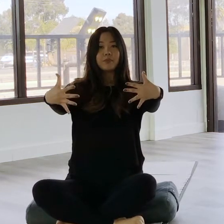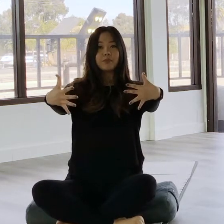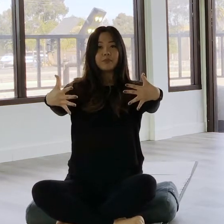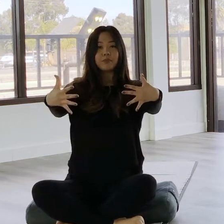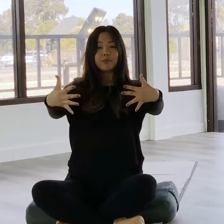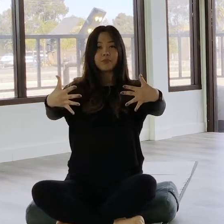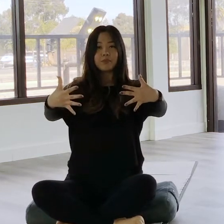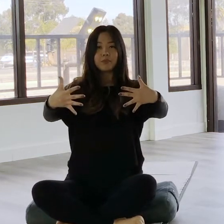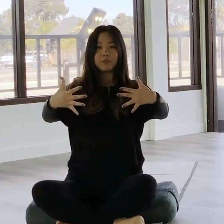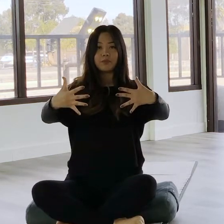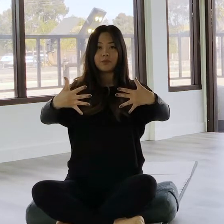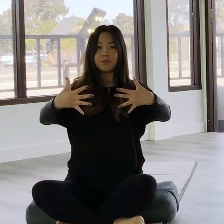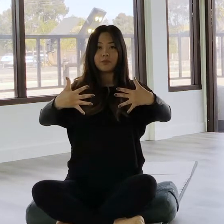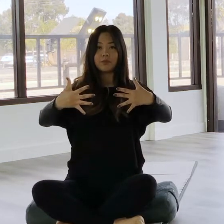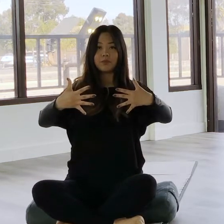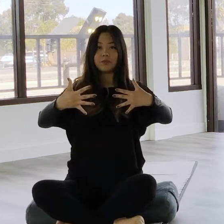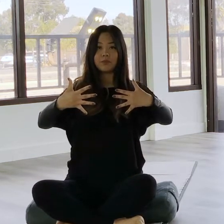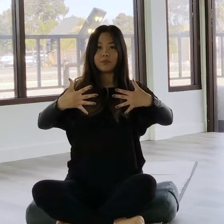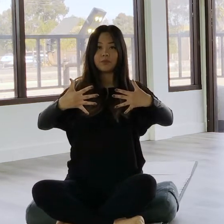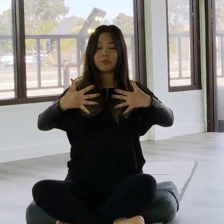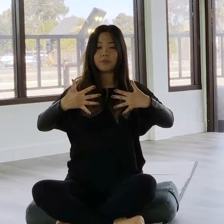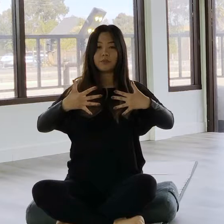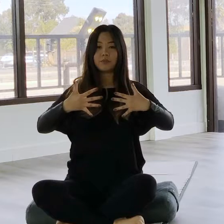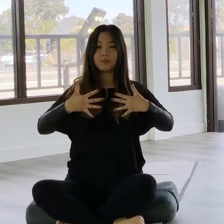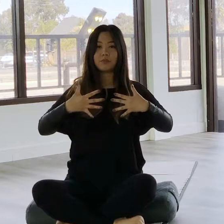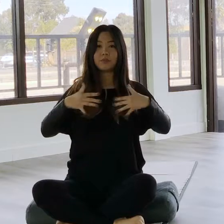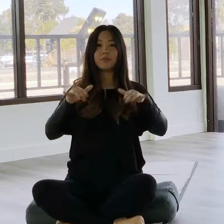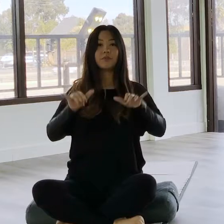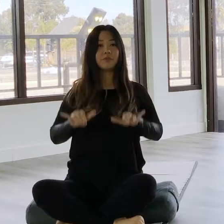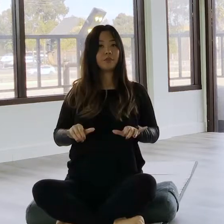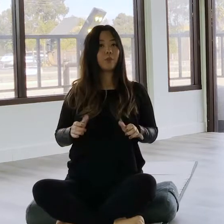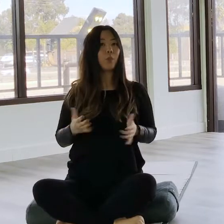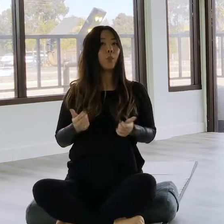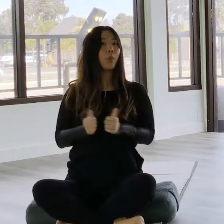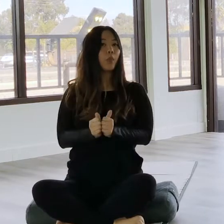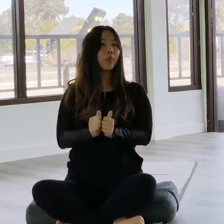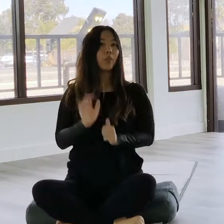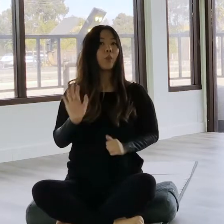And exhale. Staying with the breath.